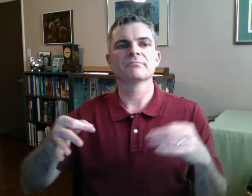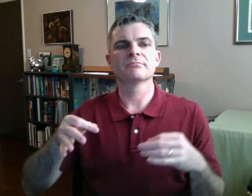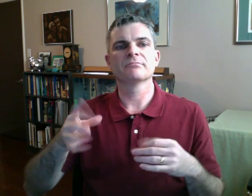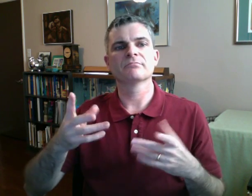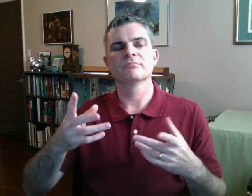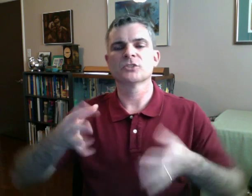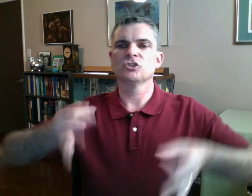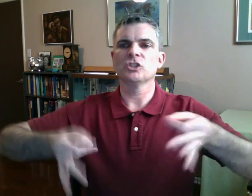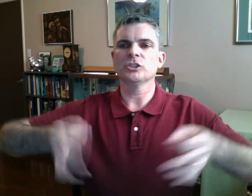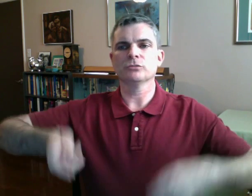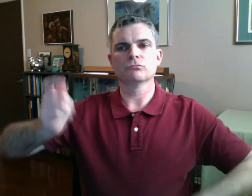announcements.